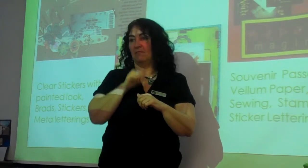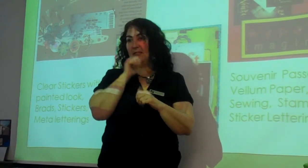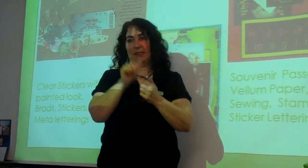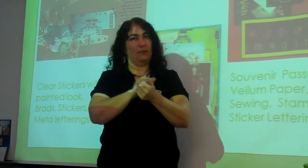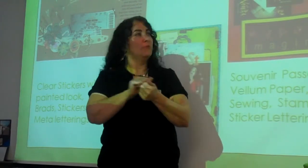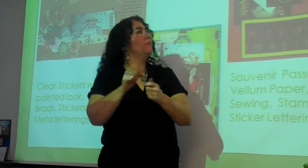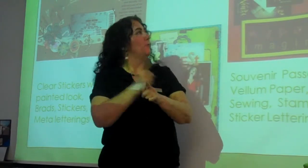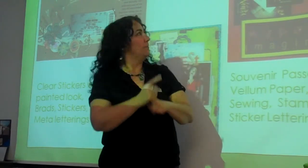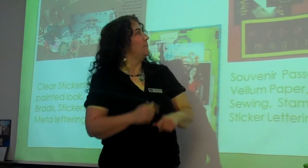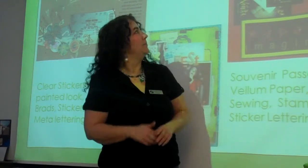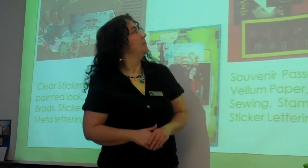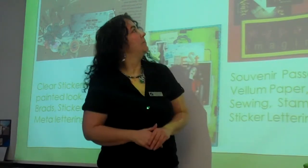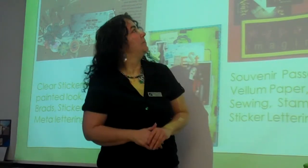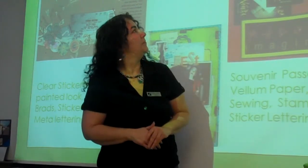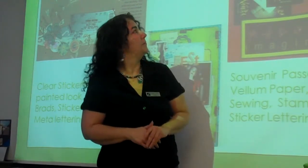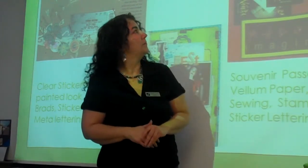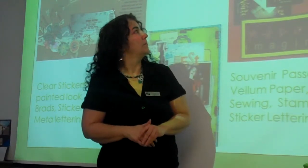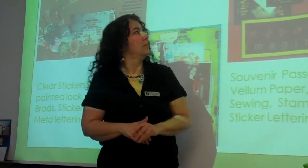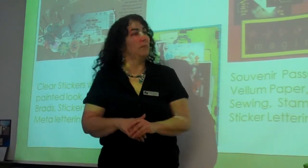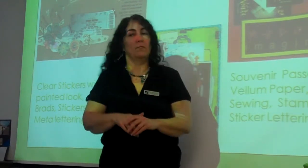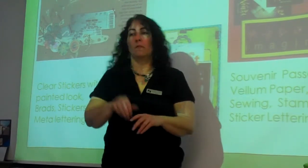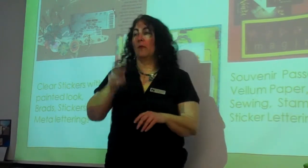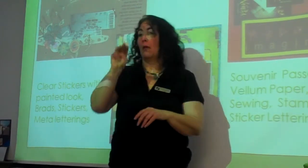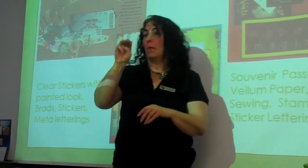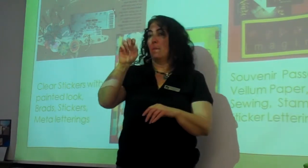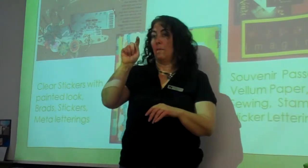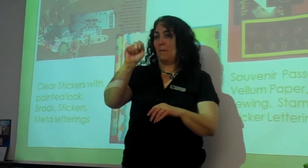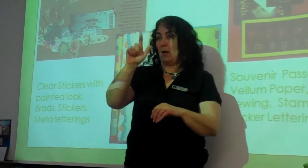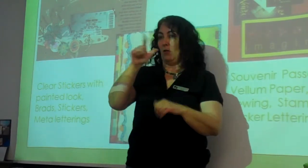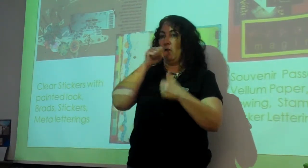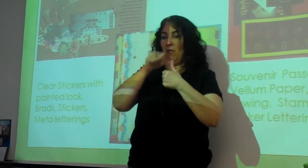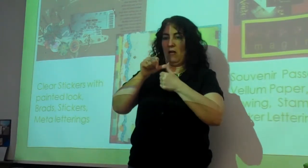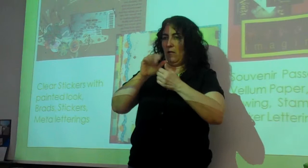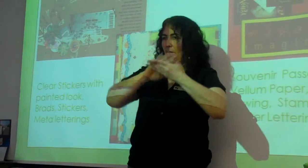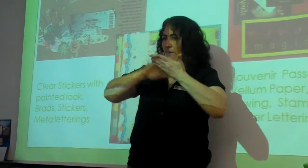You can use metal brads in this. It won't be damaging to your layout.